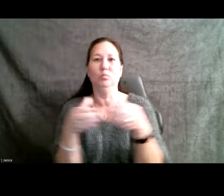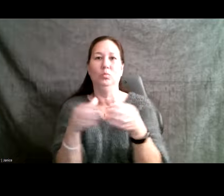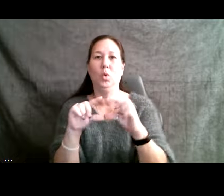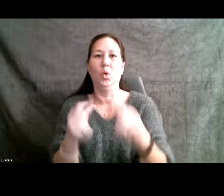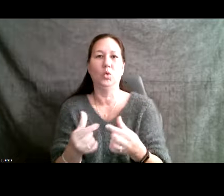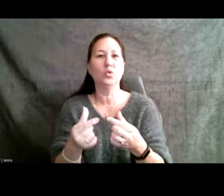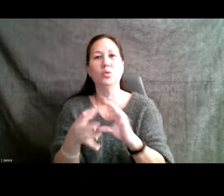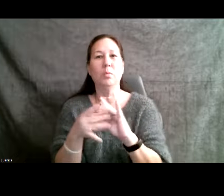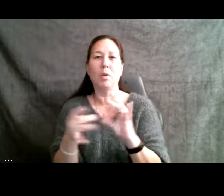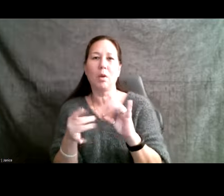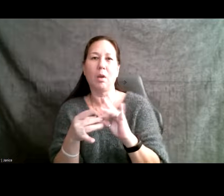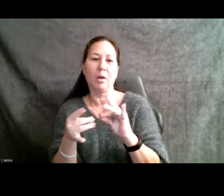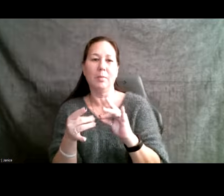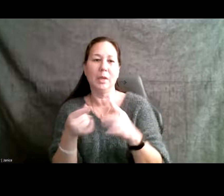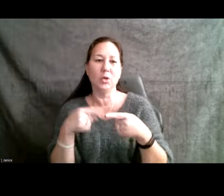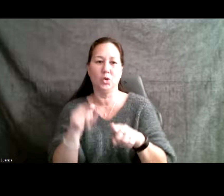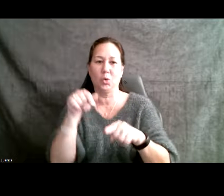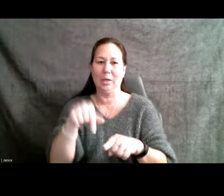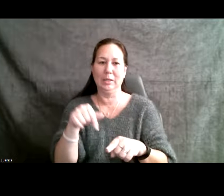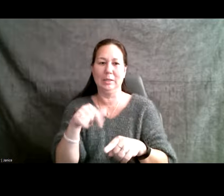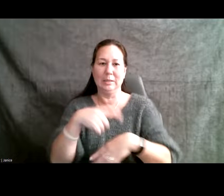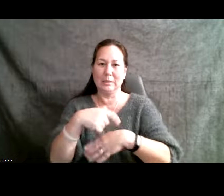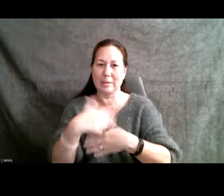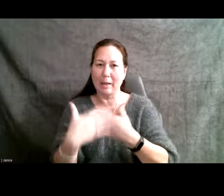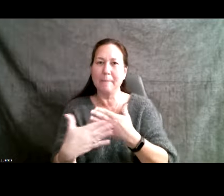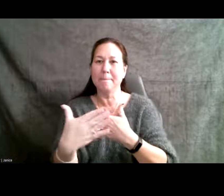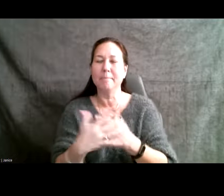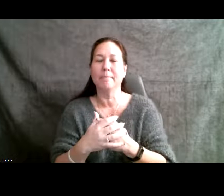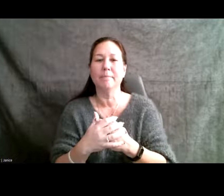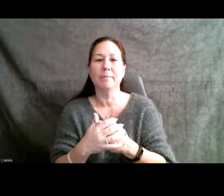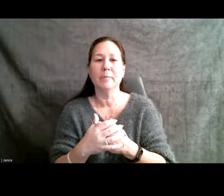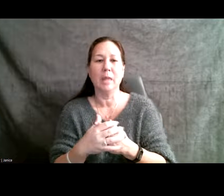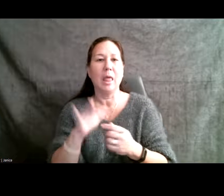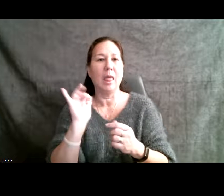And that would be very informative to us